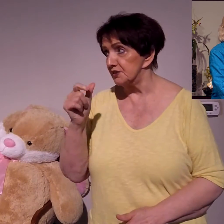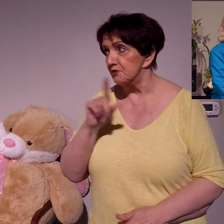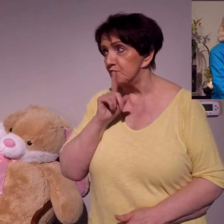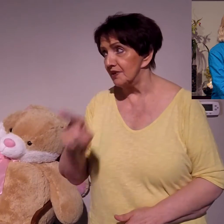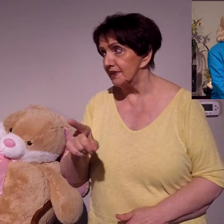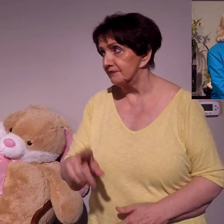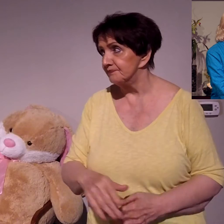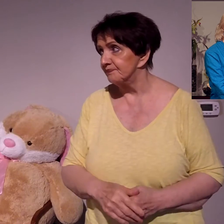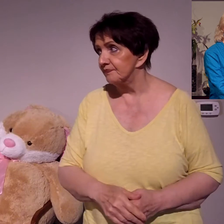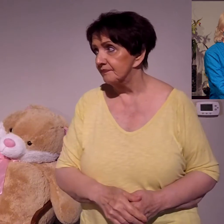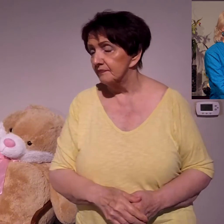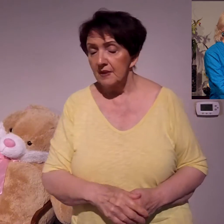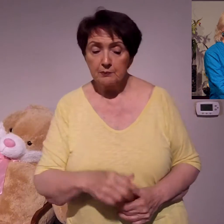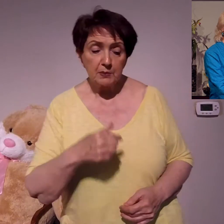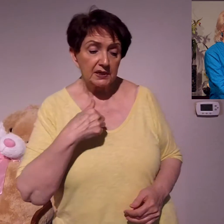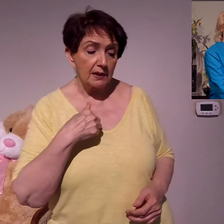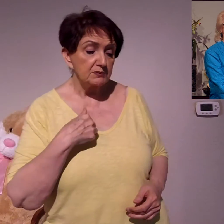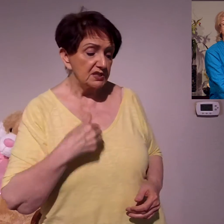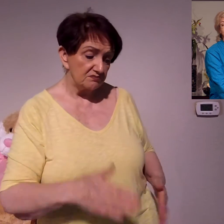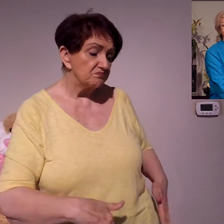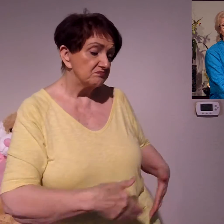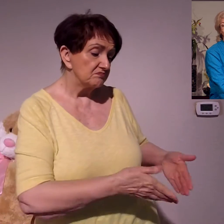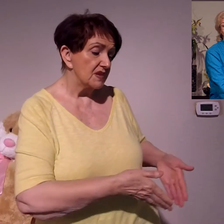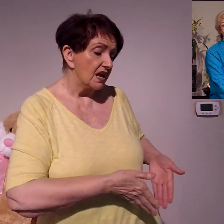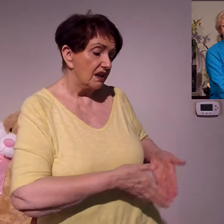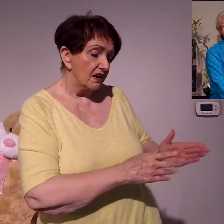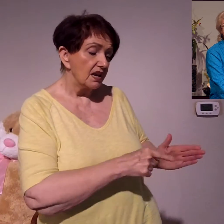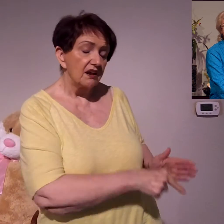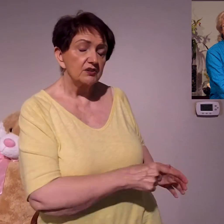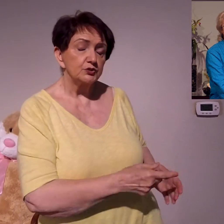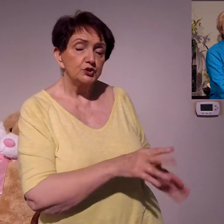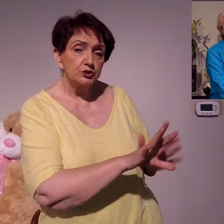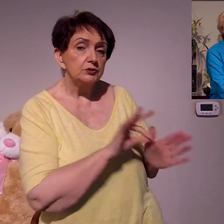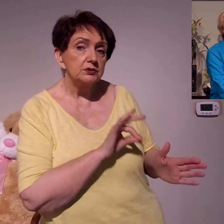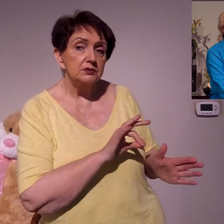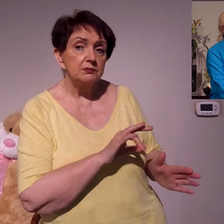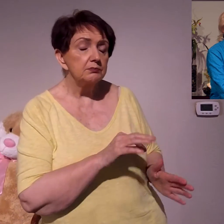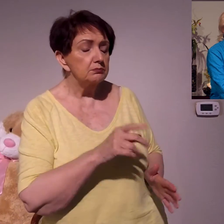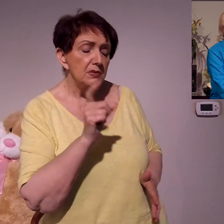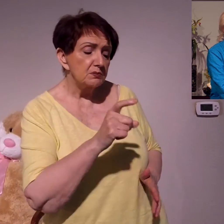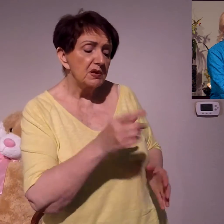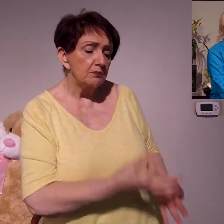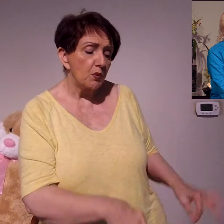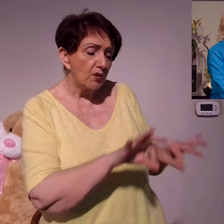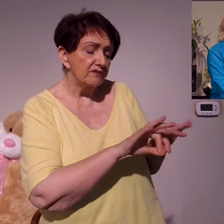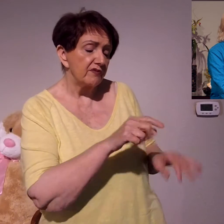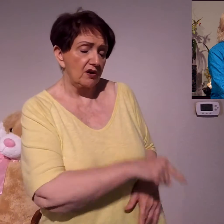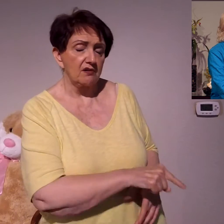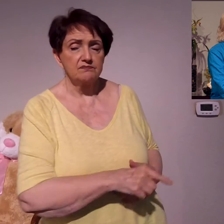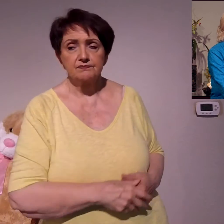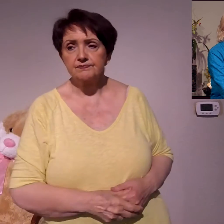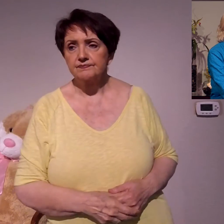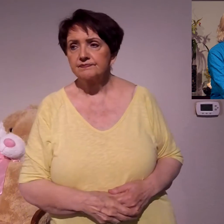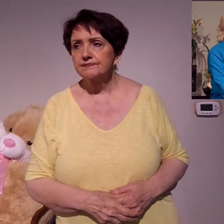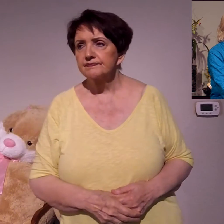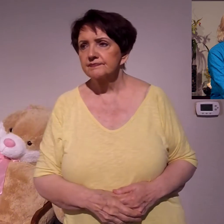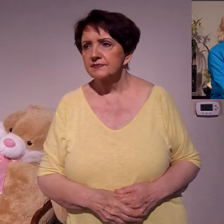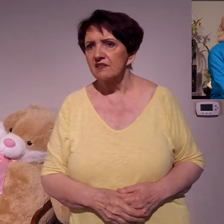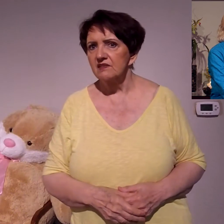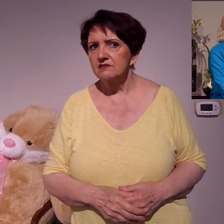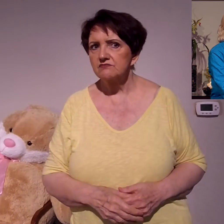necessarily. But I'm going to abdicate because, well, it must be important to her, or she wouldn't have said it. And then of course resentment